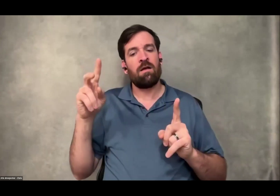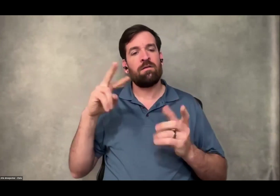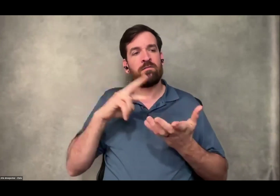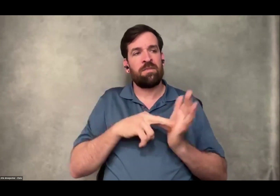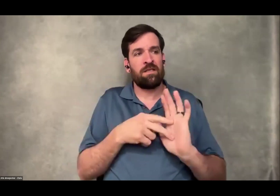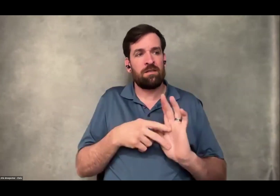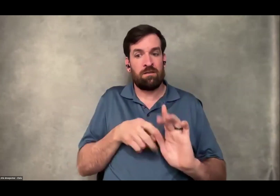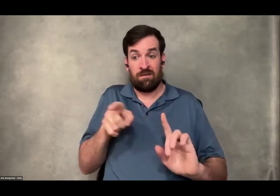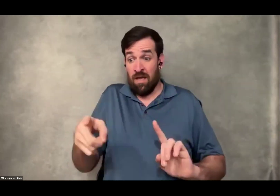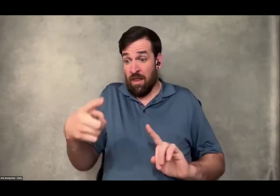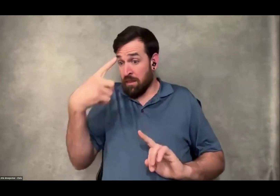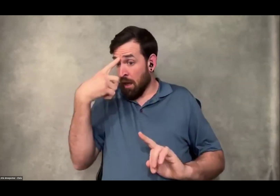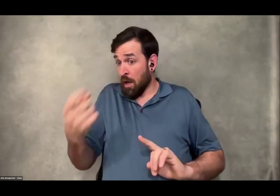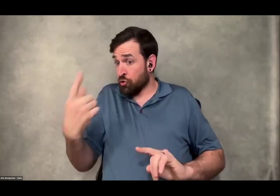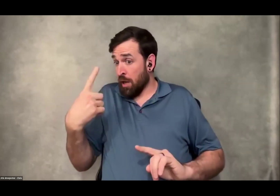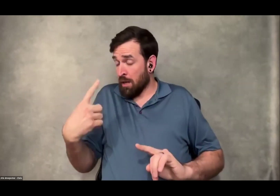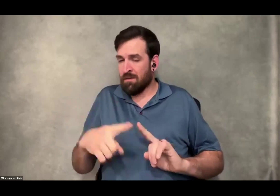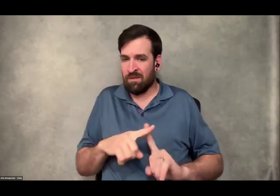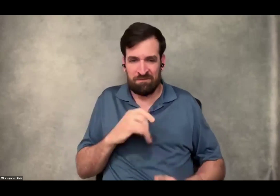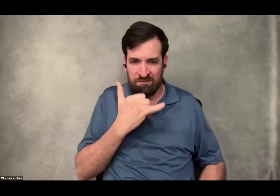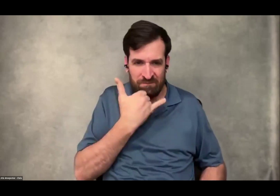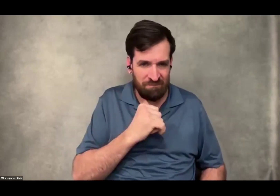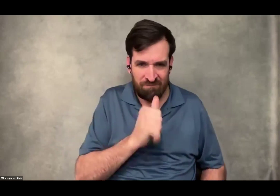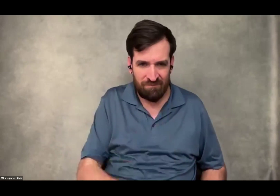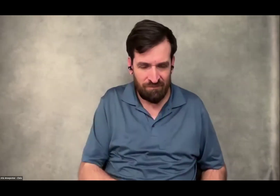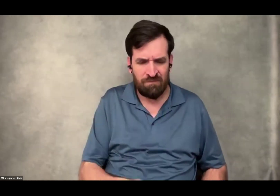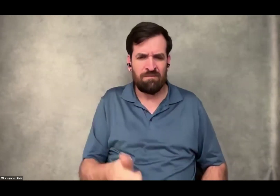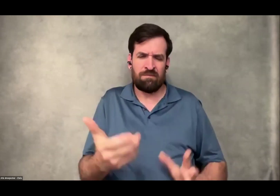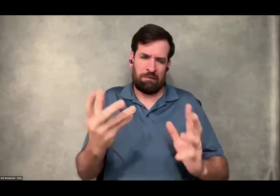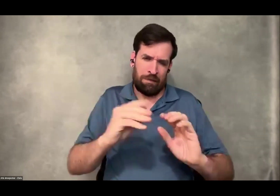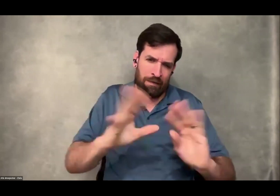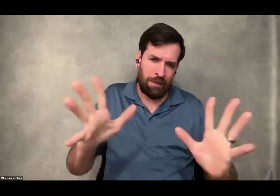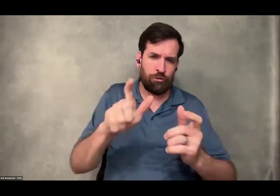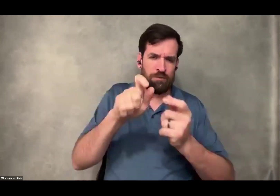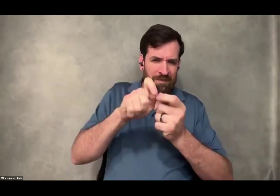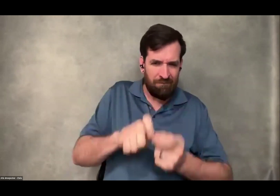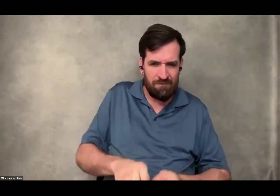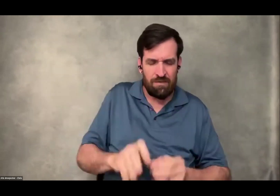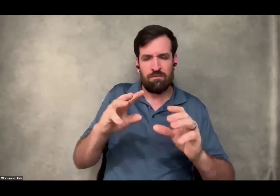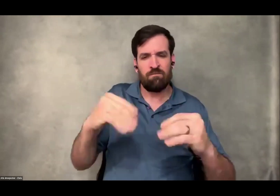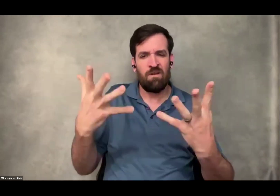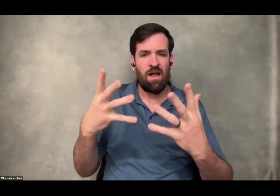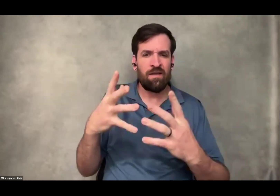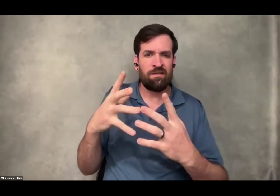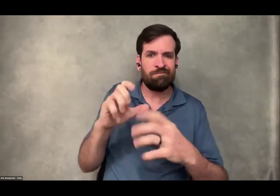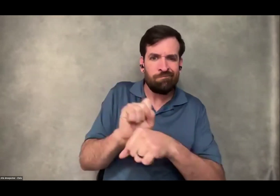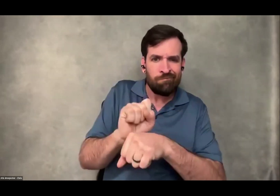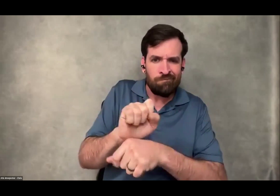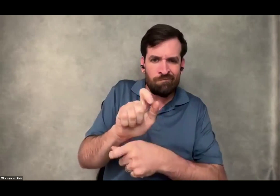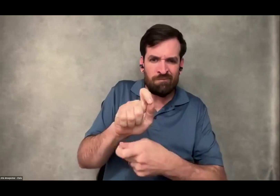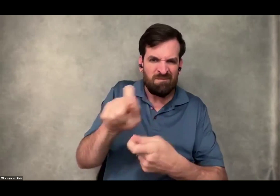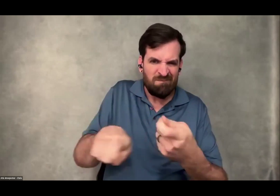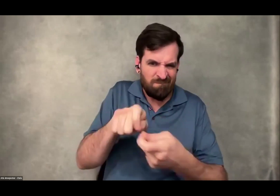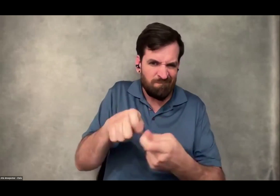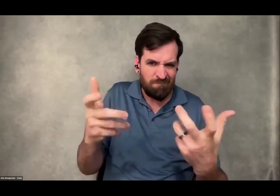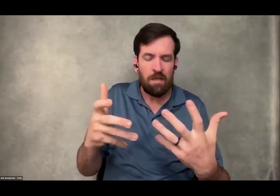think they understand us and they don't. So being very clear, being very specific, giving them an assignment is really good, right?